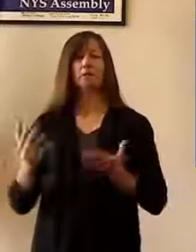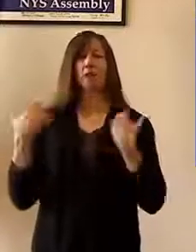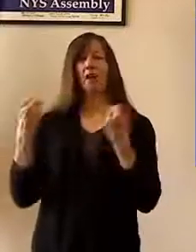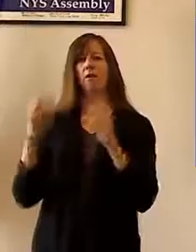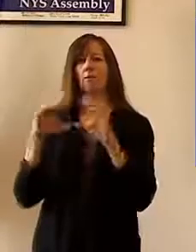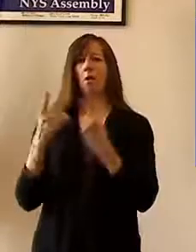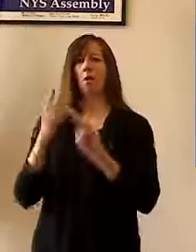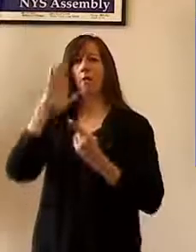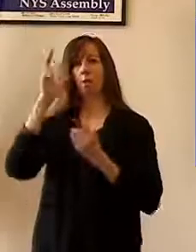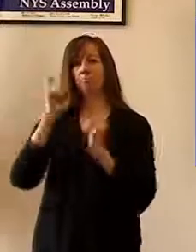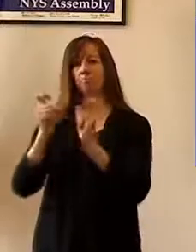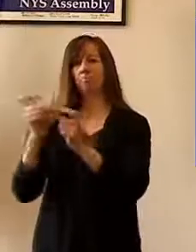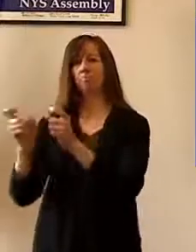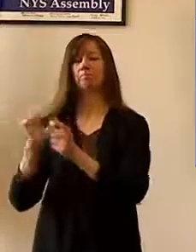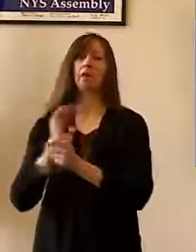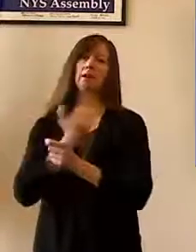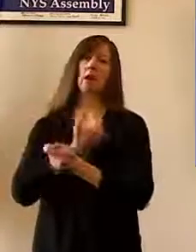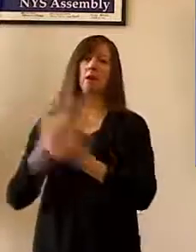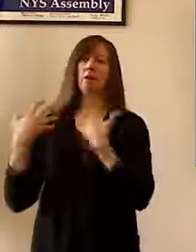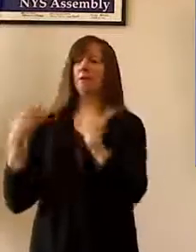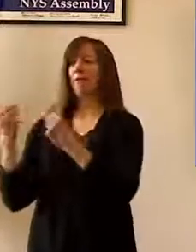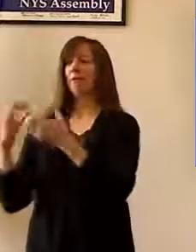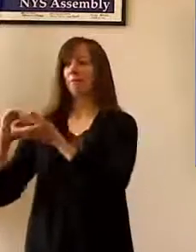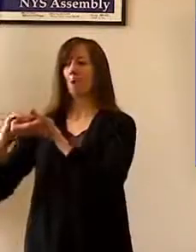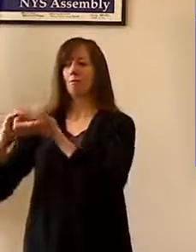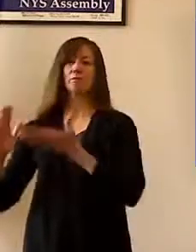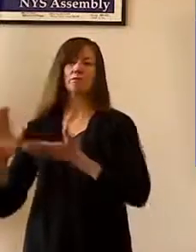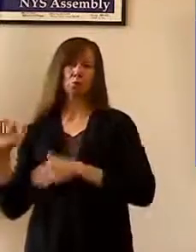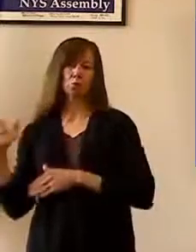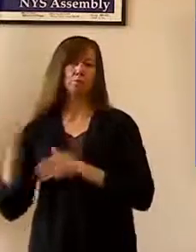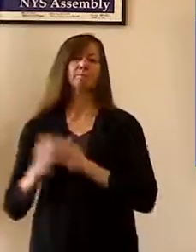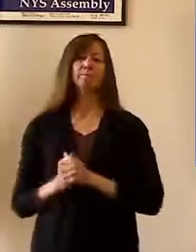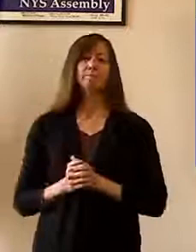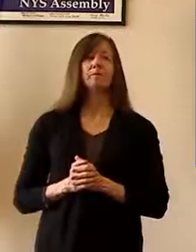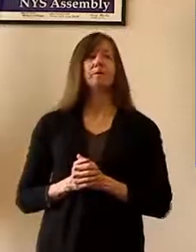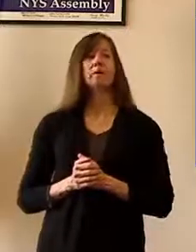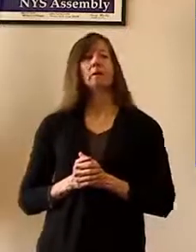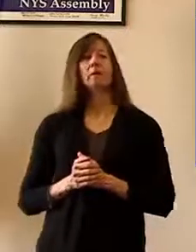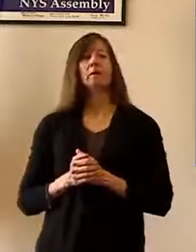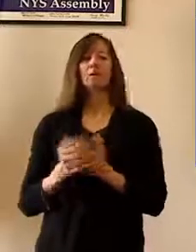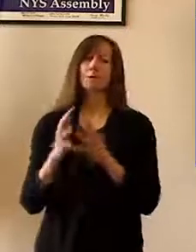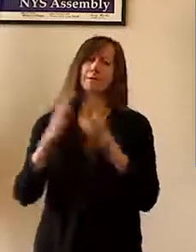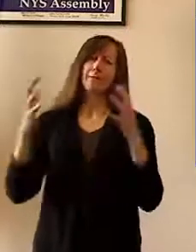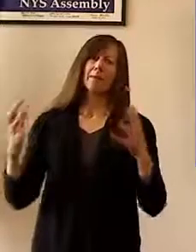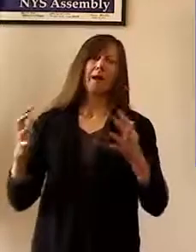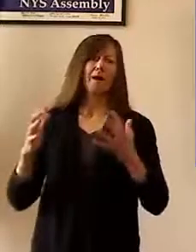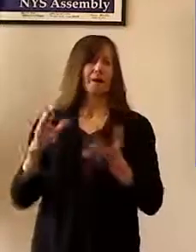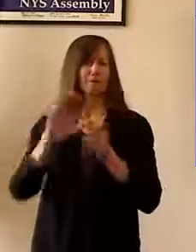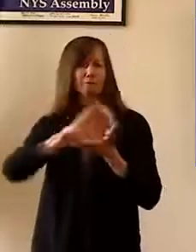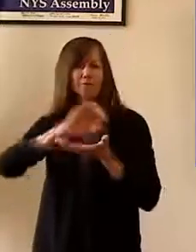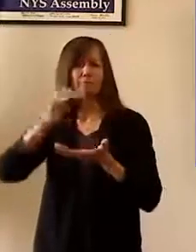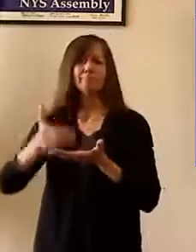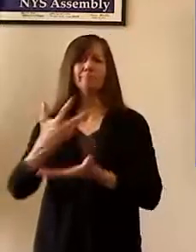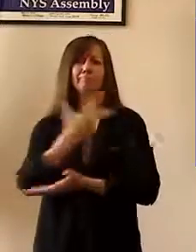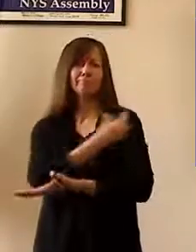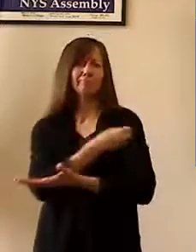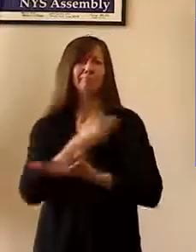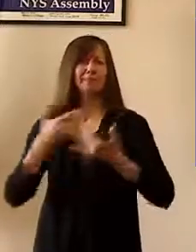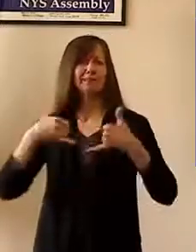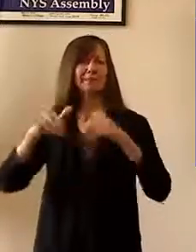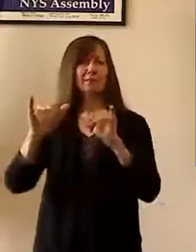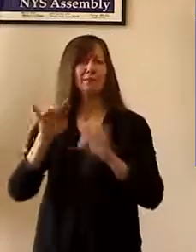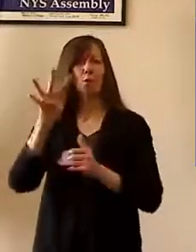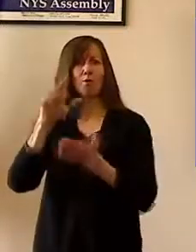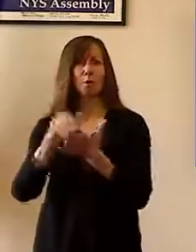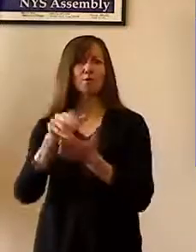this week. So still a very robust number of doses underway. But the nearly 1,000